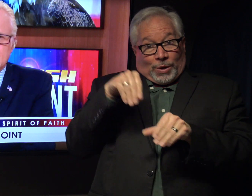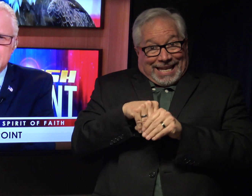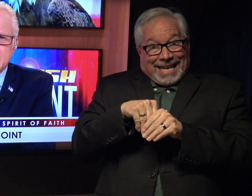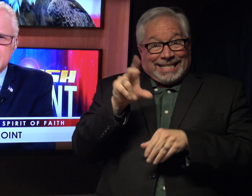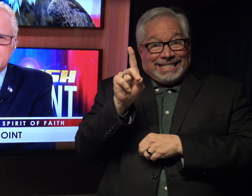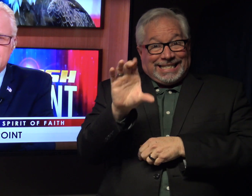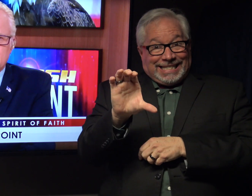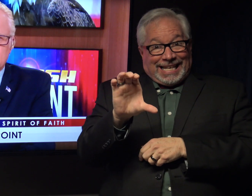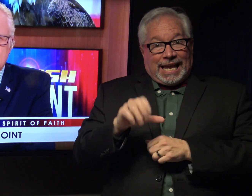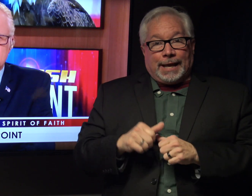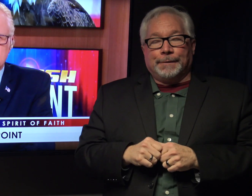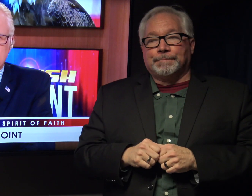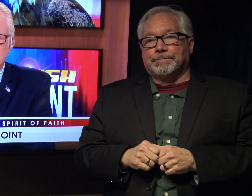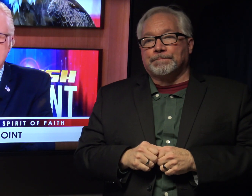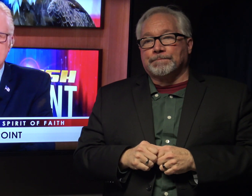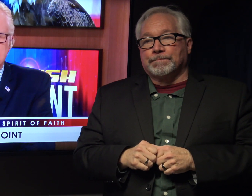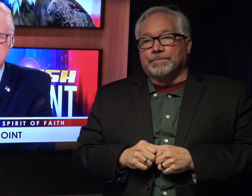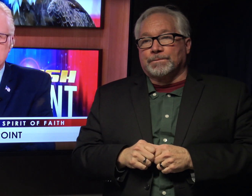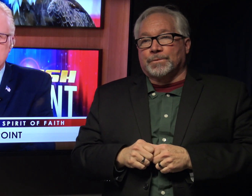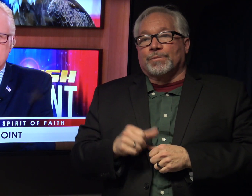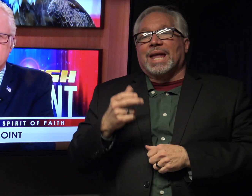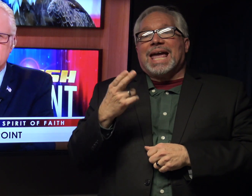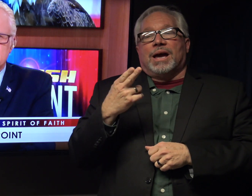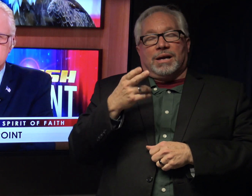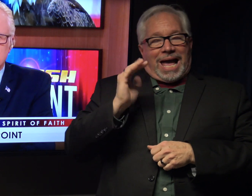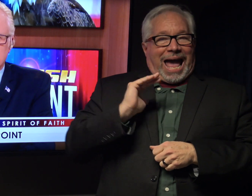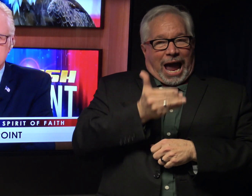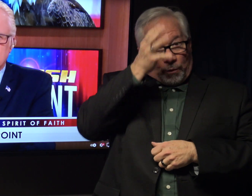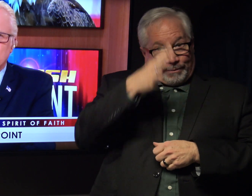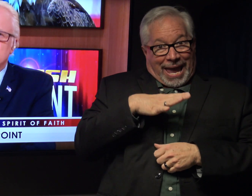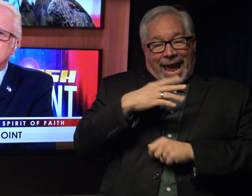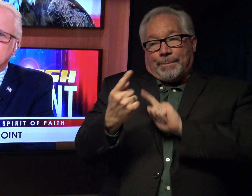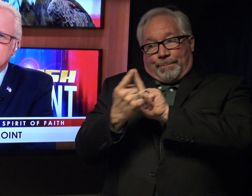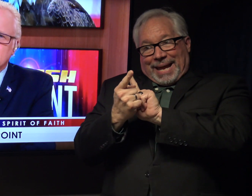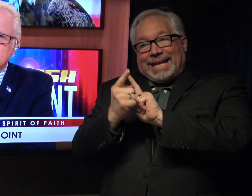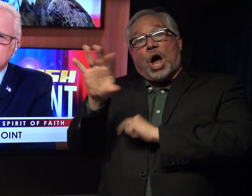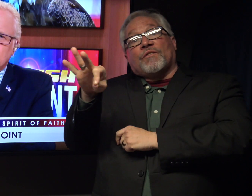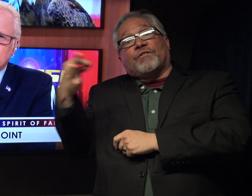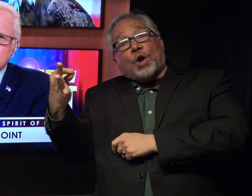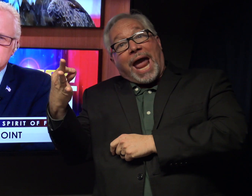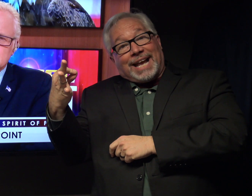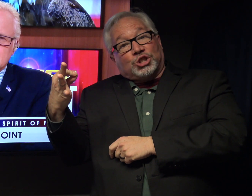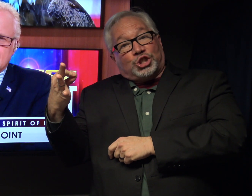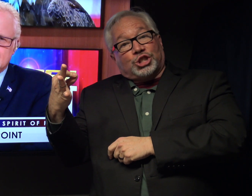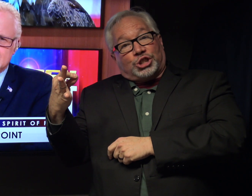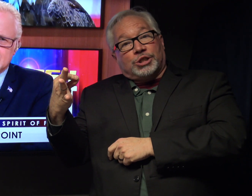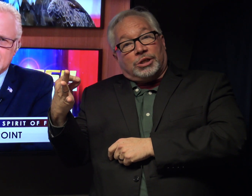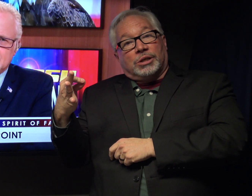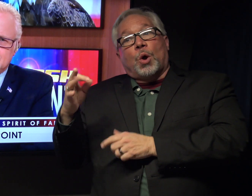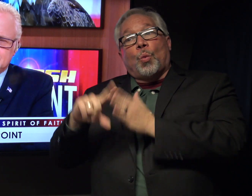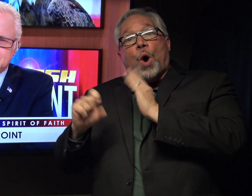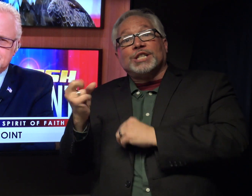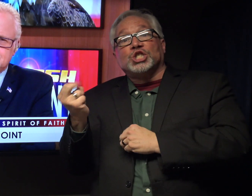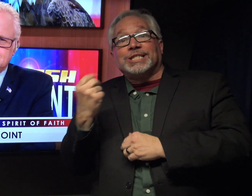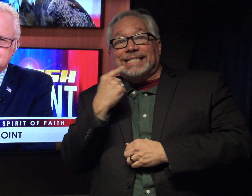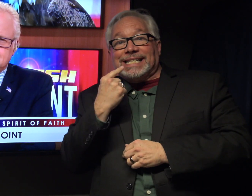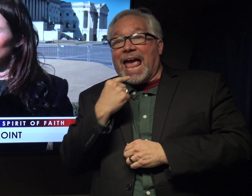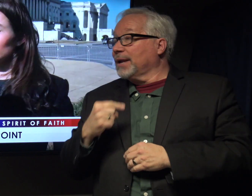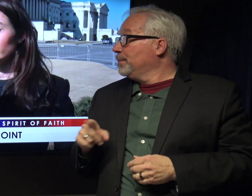Mike Garofalo actually ran into a French journalist. I want you to hear what she had to say. Late at night or pretty